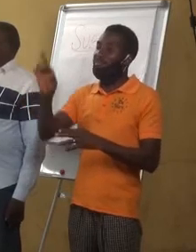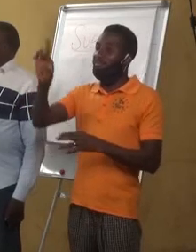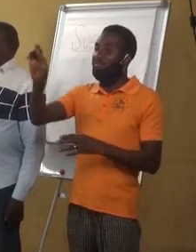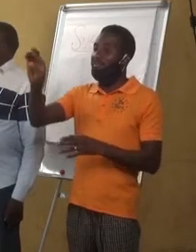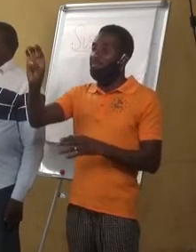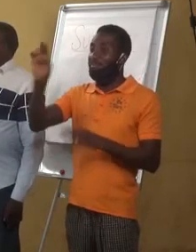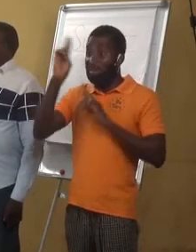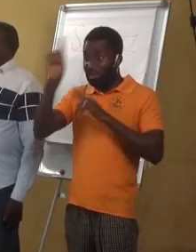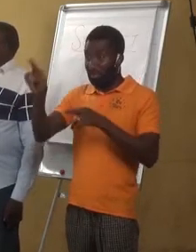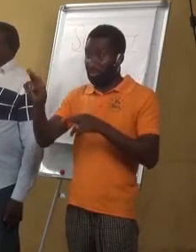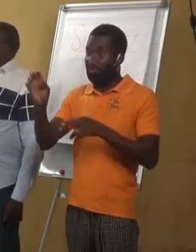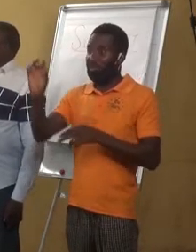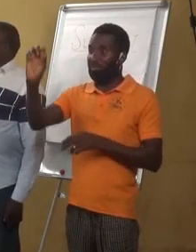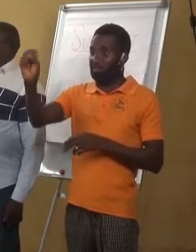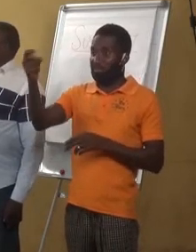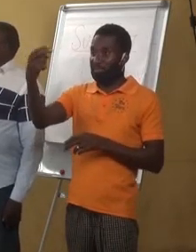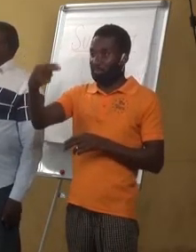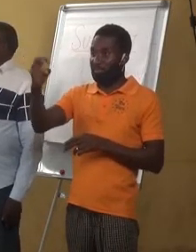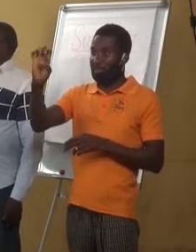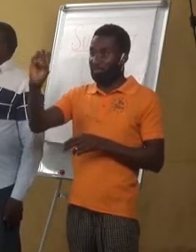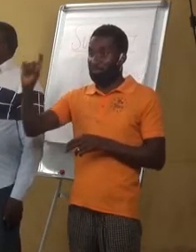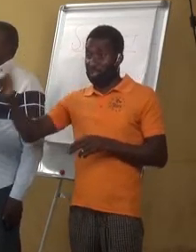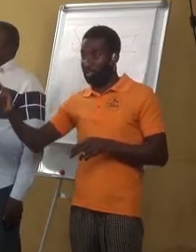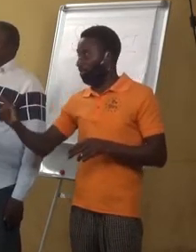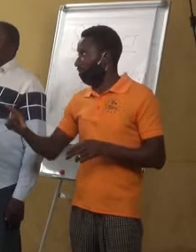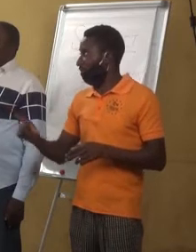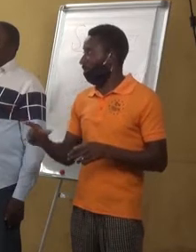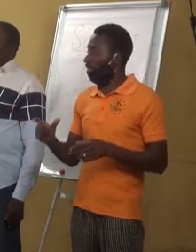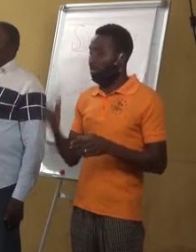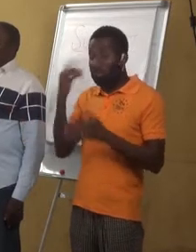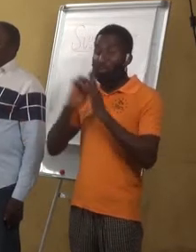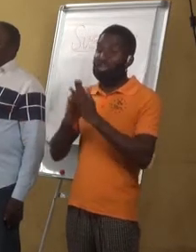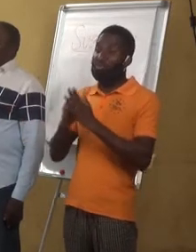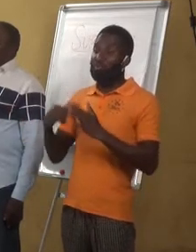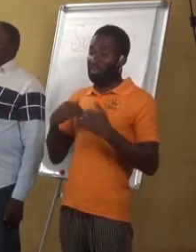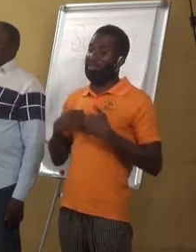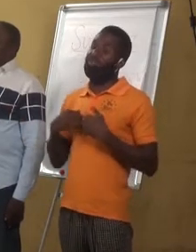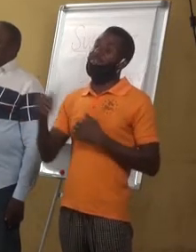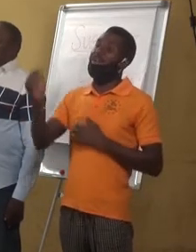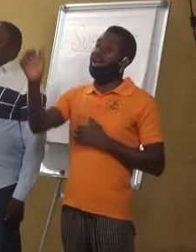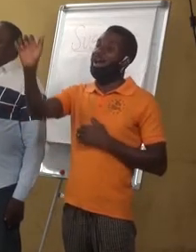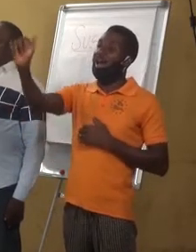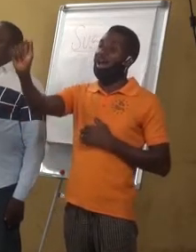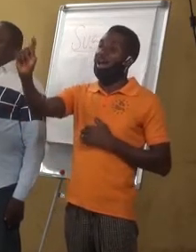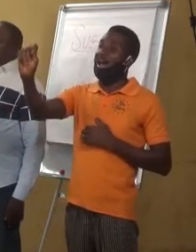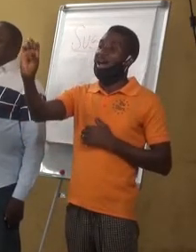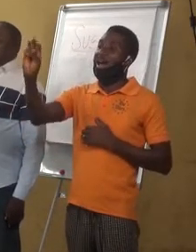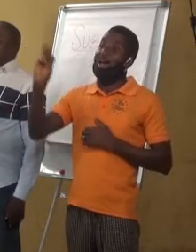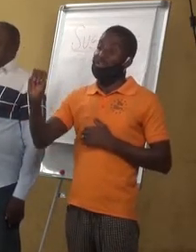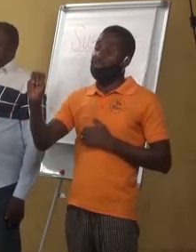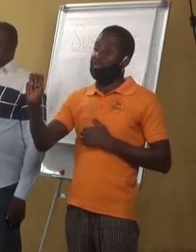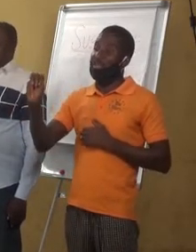look at that, take for example, we have atoms that have completely